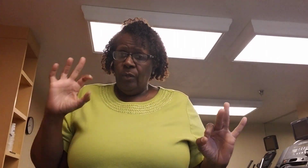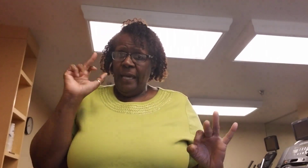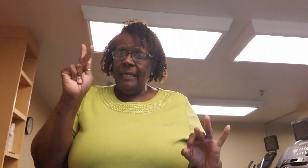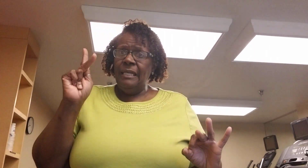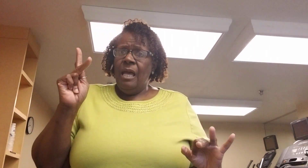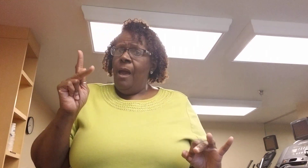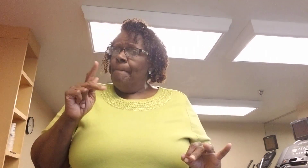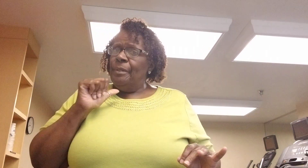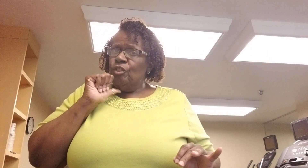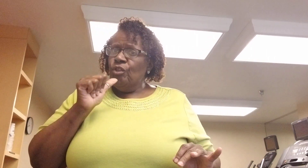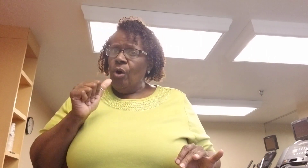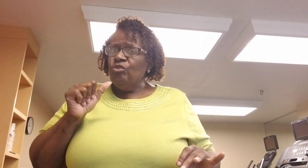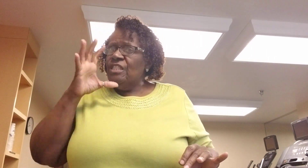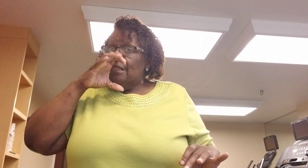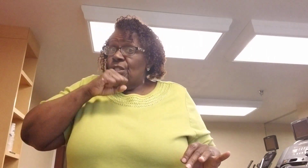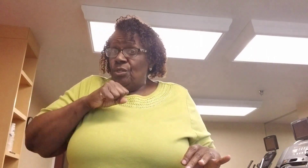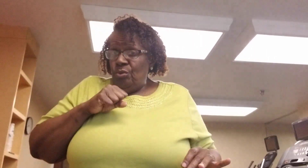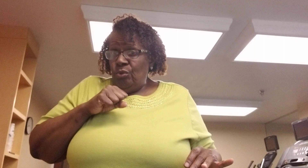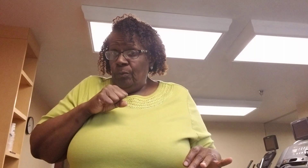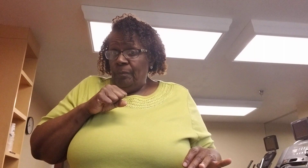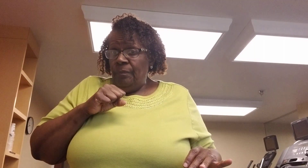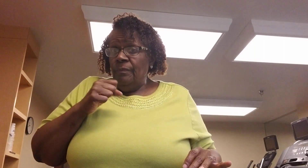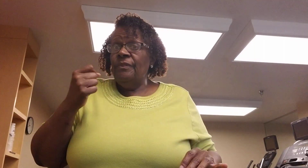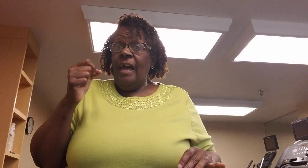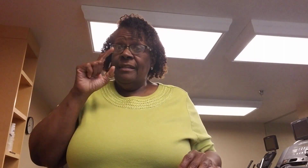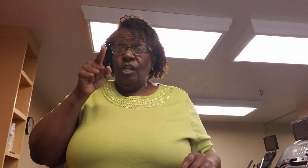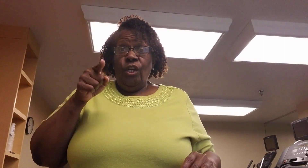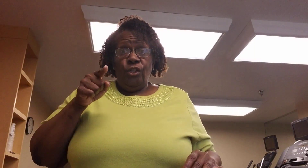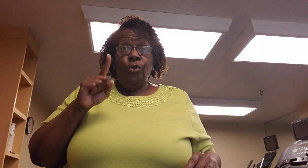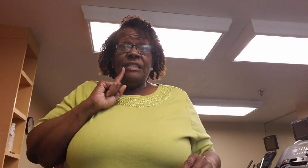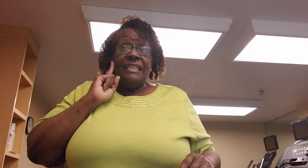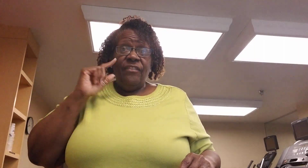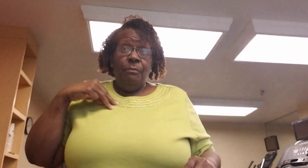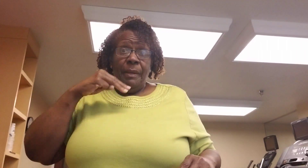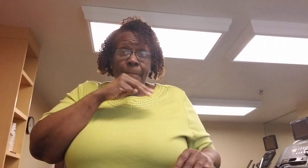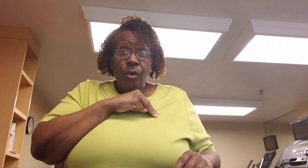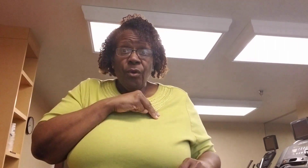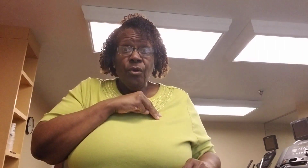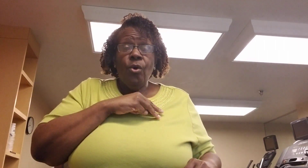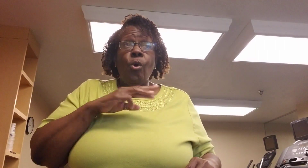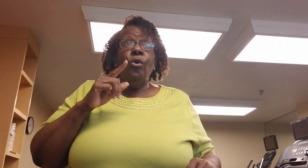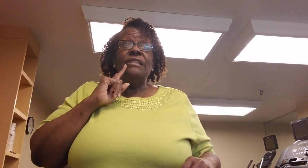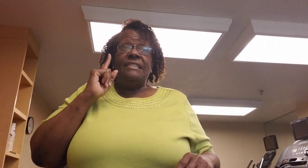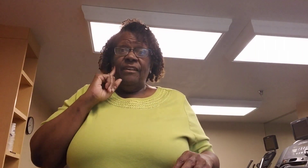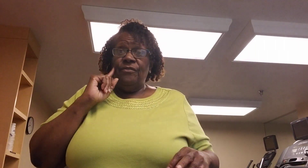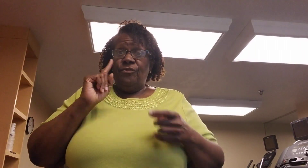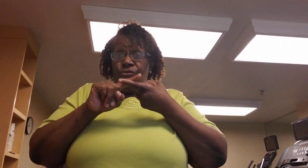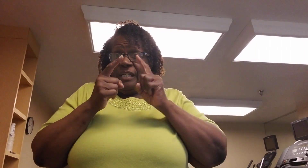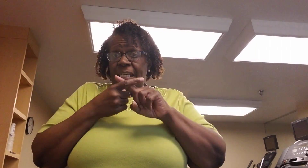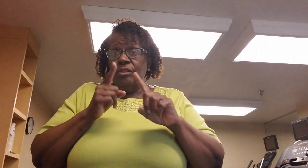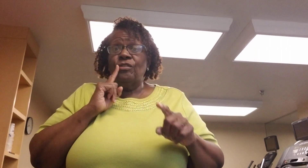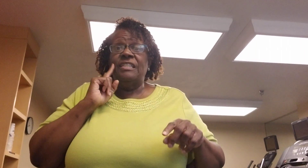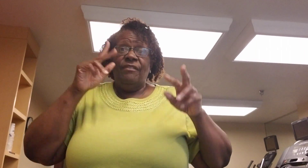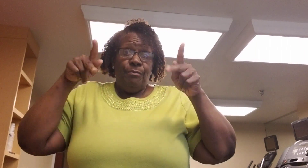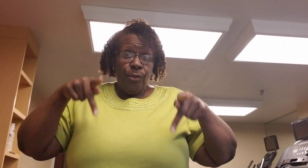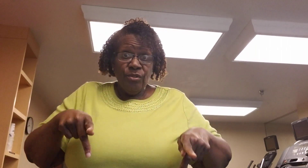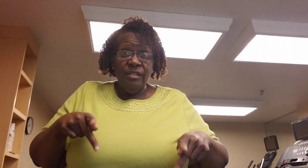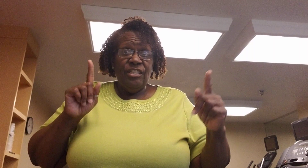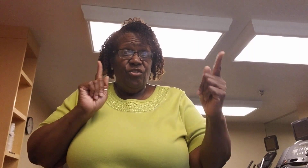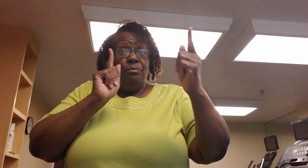okay? But don't just assume that you're a deaf member or a deaf friend or a deaf person that you